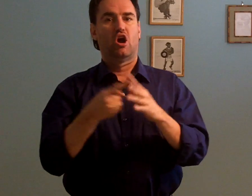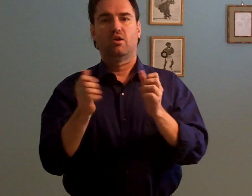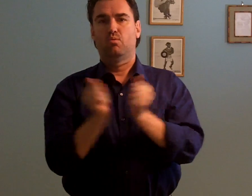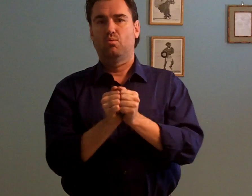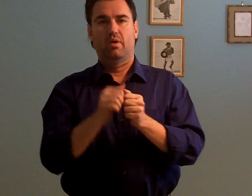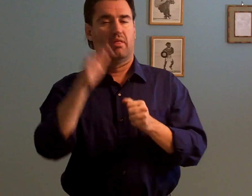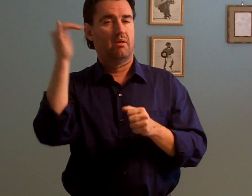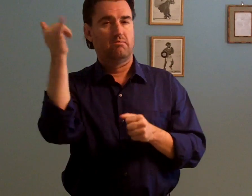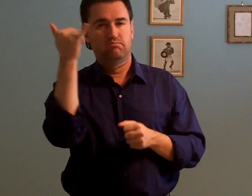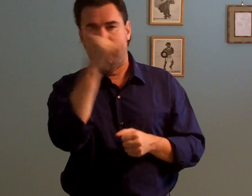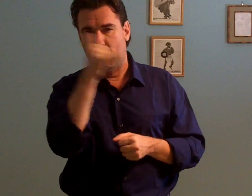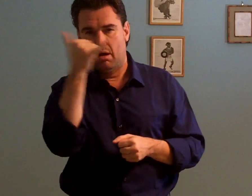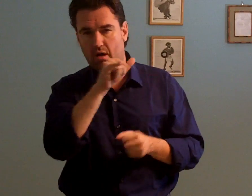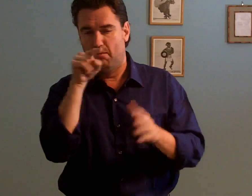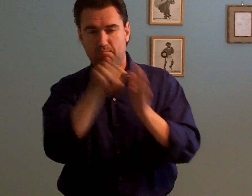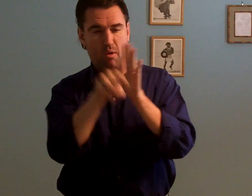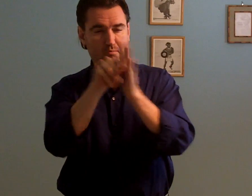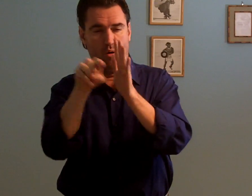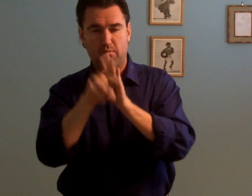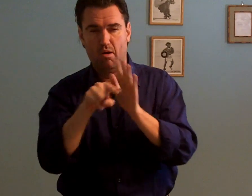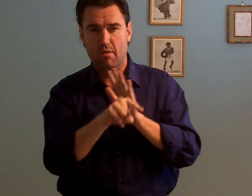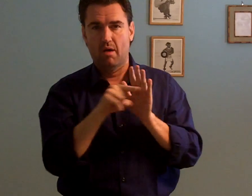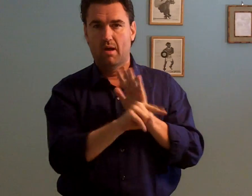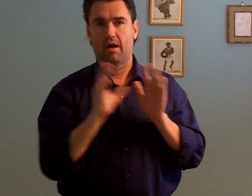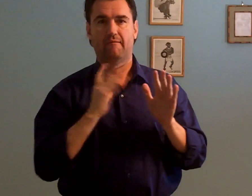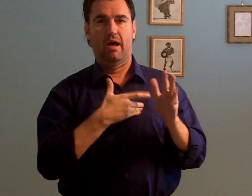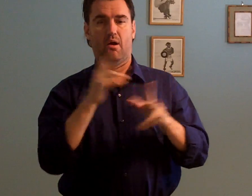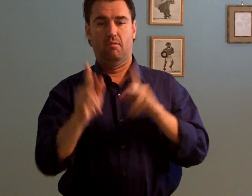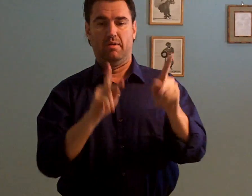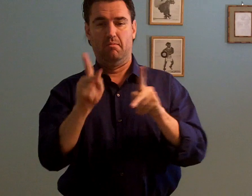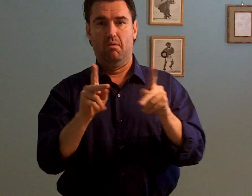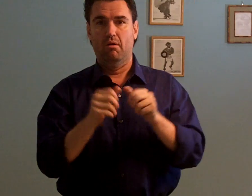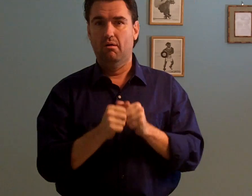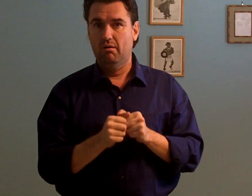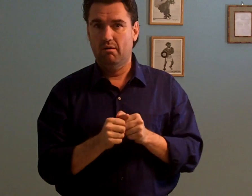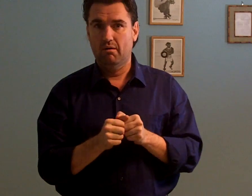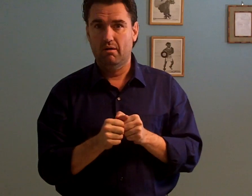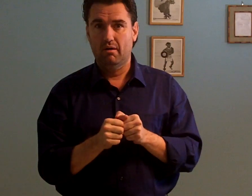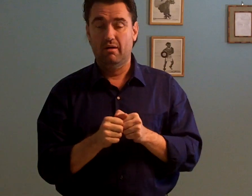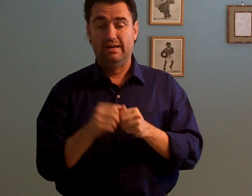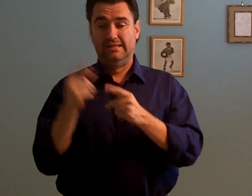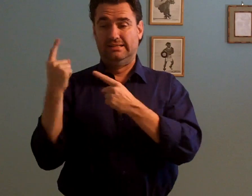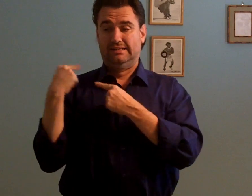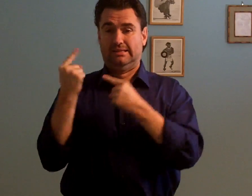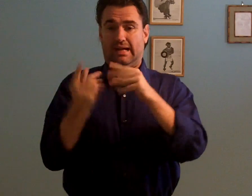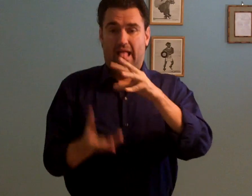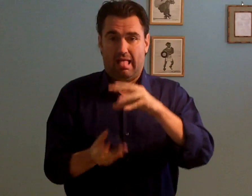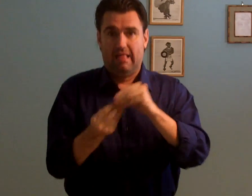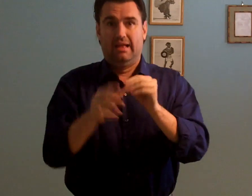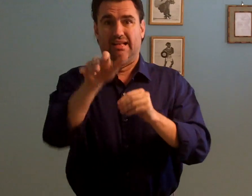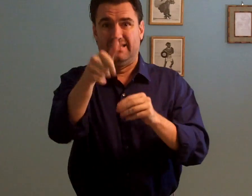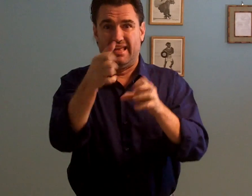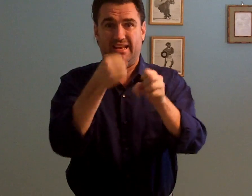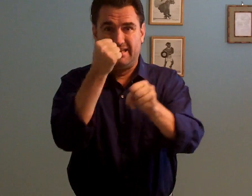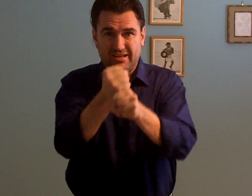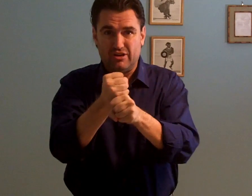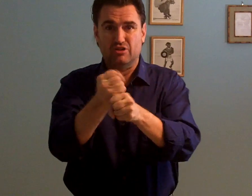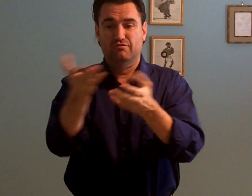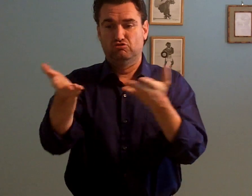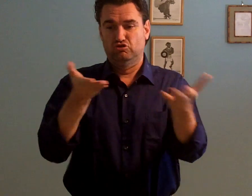citizens. After nearly 10 years of service, struggle, and sacrifice, we know well the